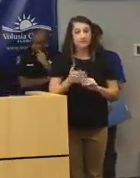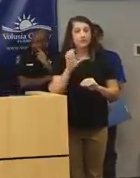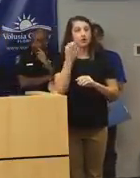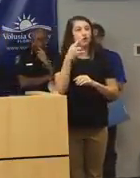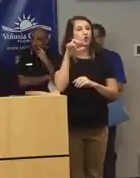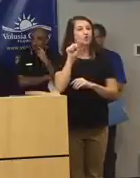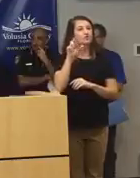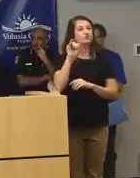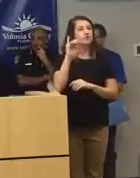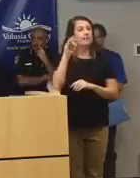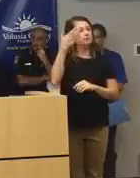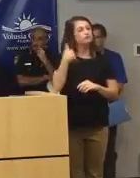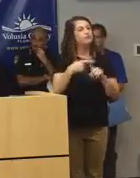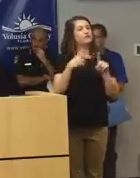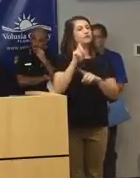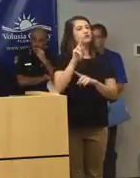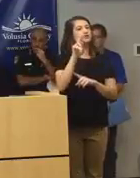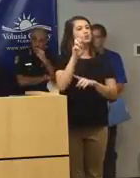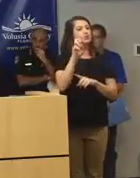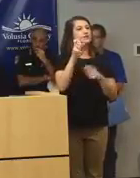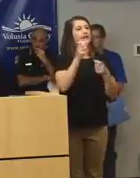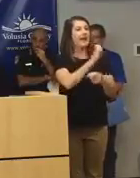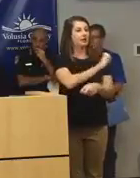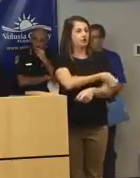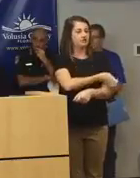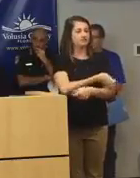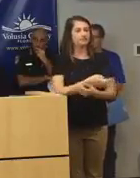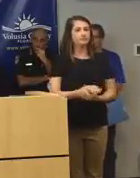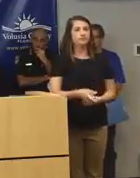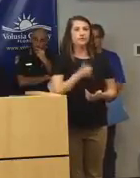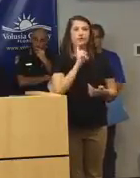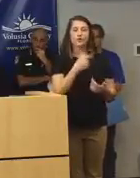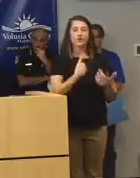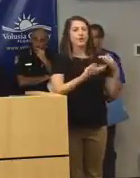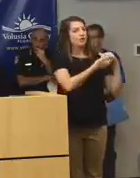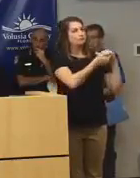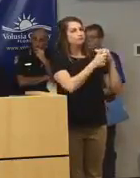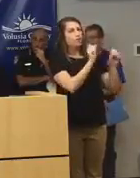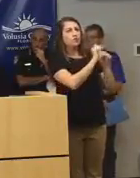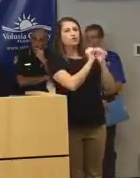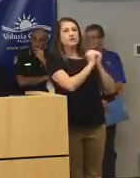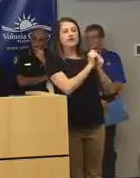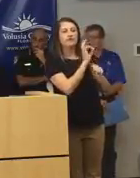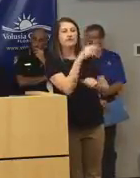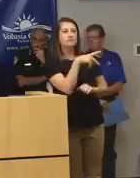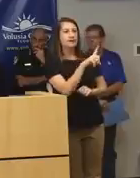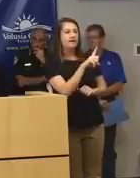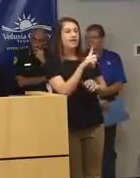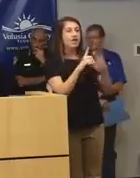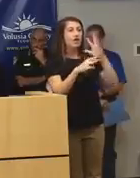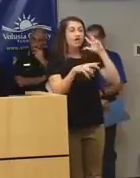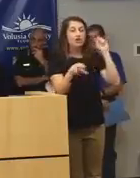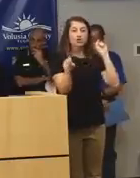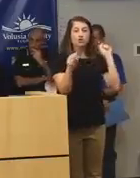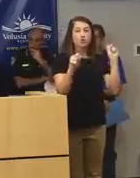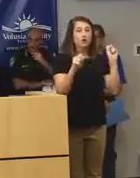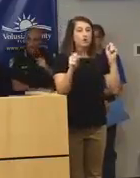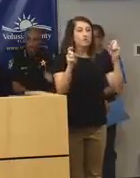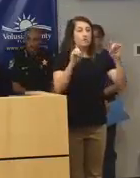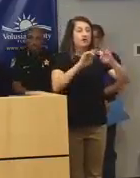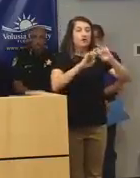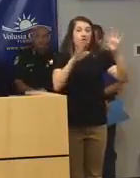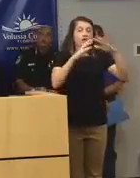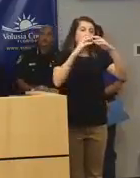Chris Rival, spokesman for Duke Energy. Really, we're in this together with FP&L. The storm broke the back of the Duke